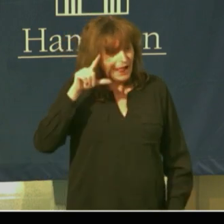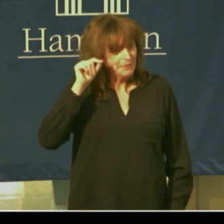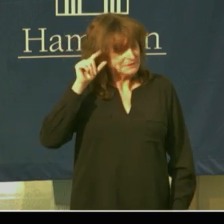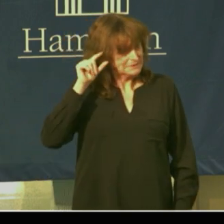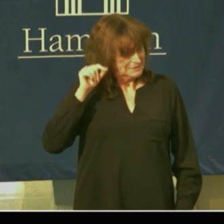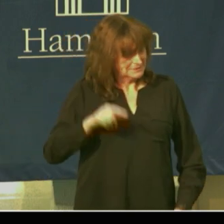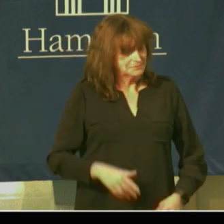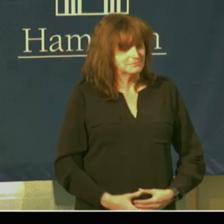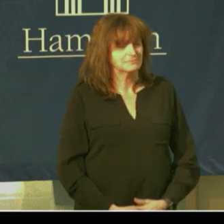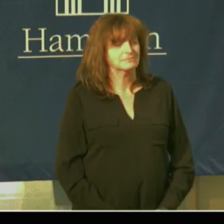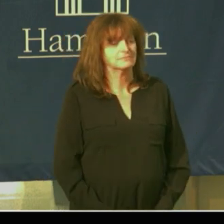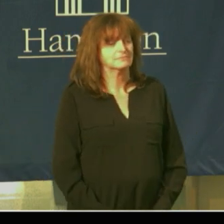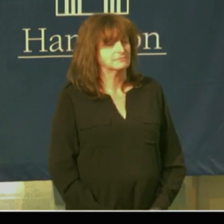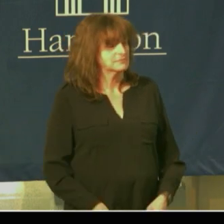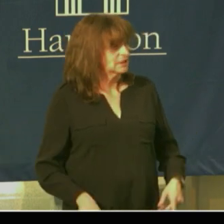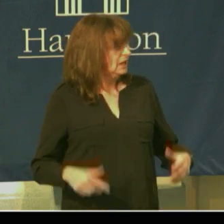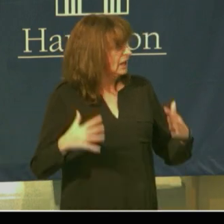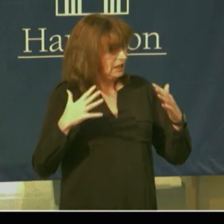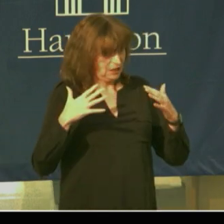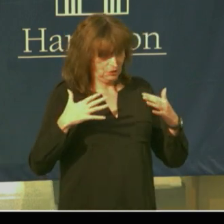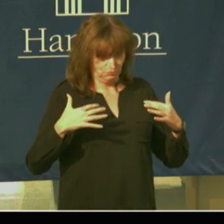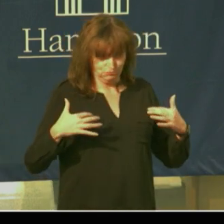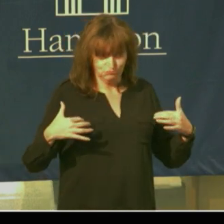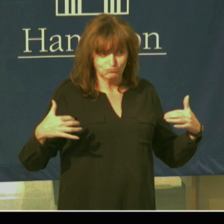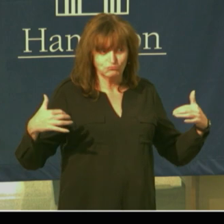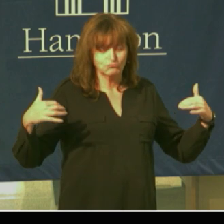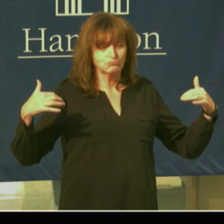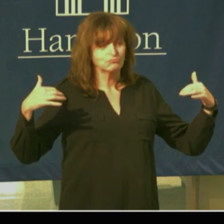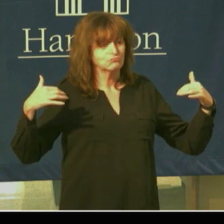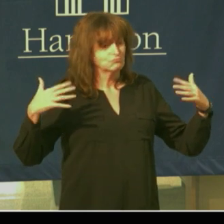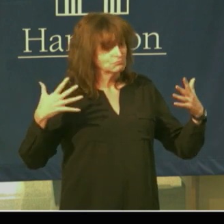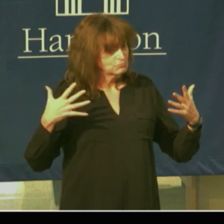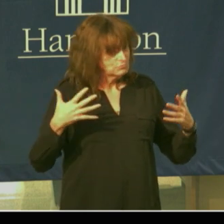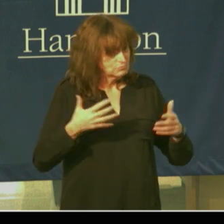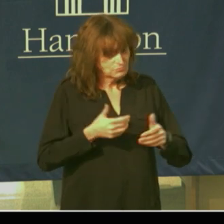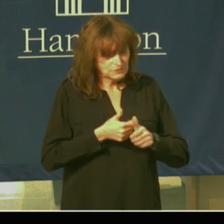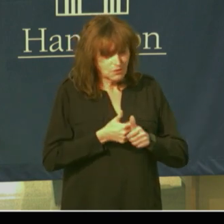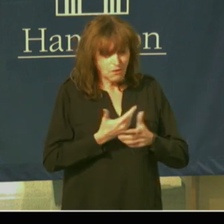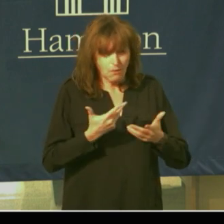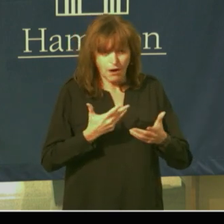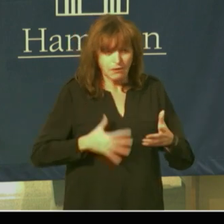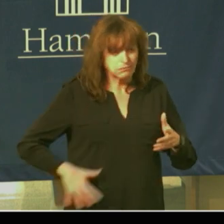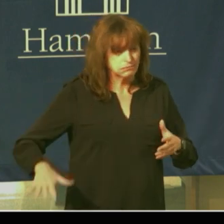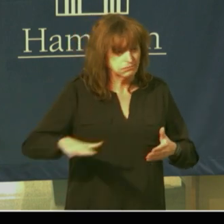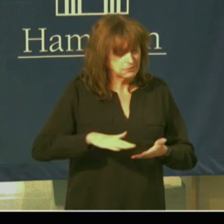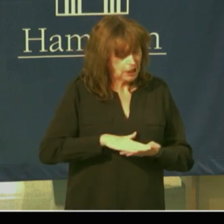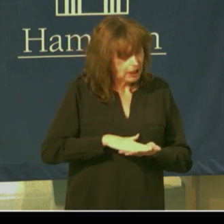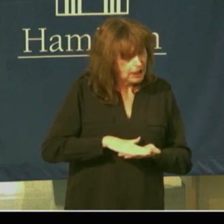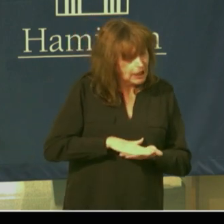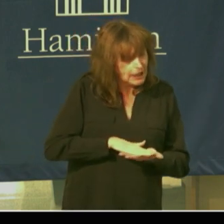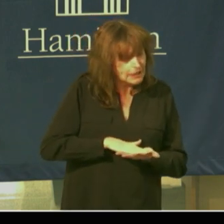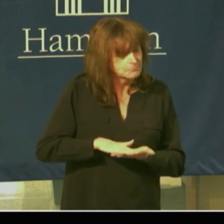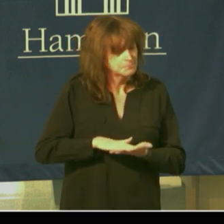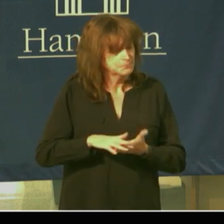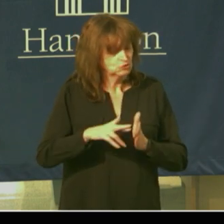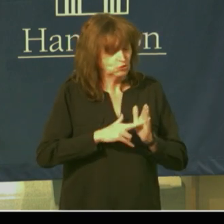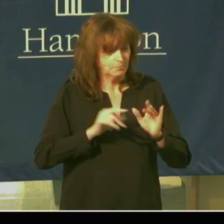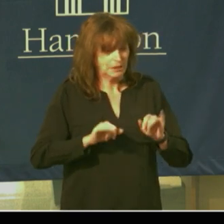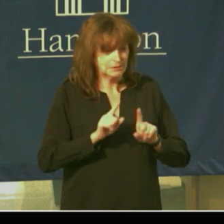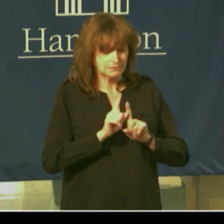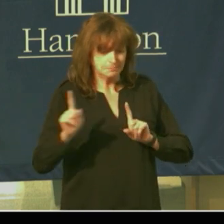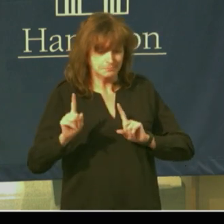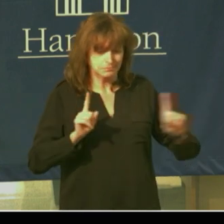to know that we are following all recommended procedures, including social distancing, for tonight's